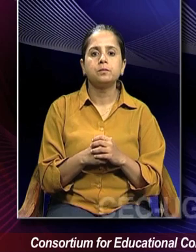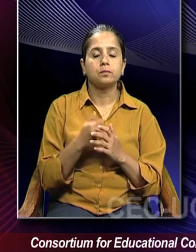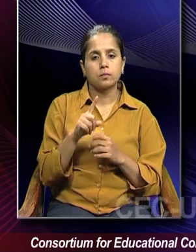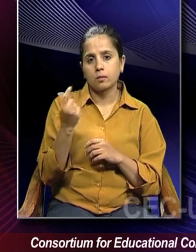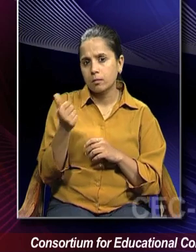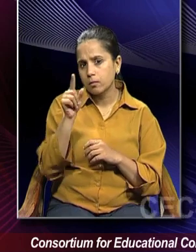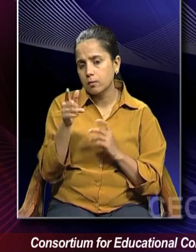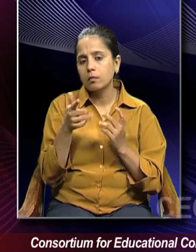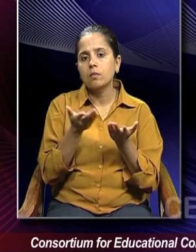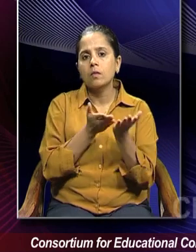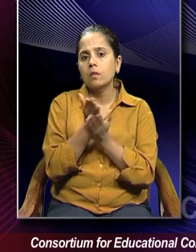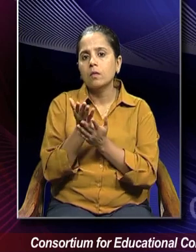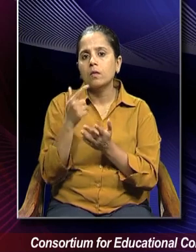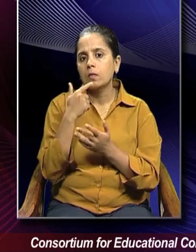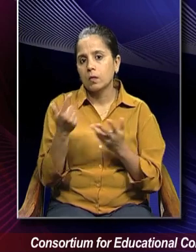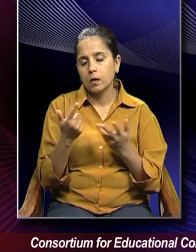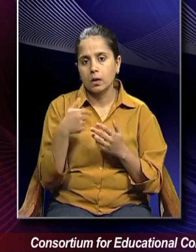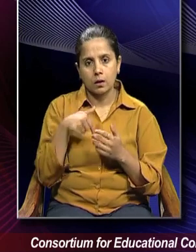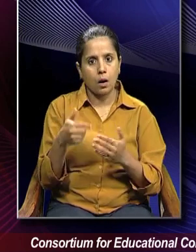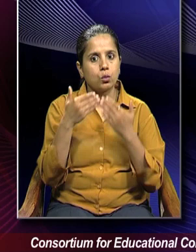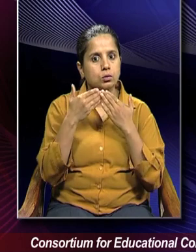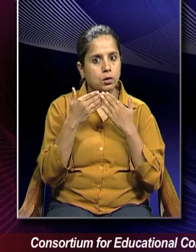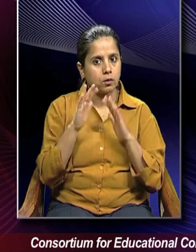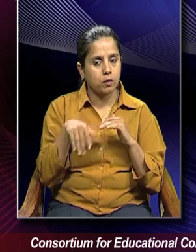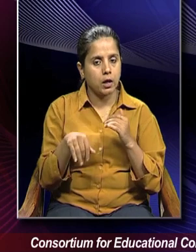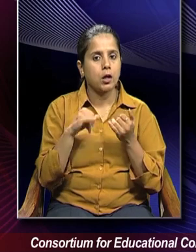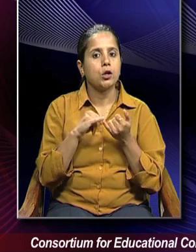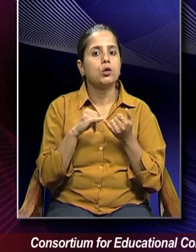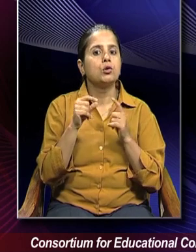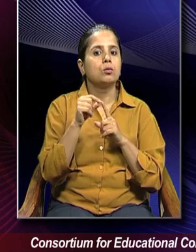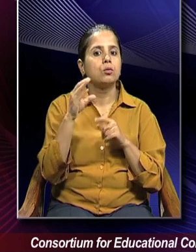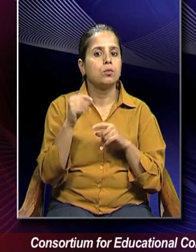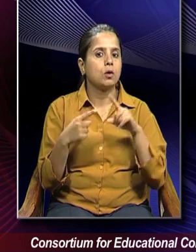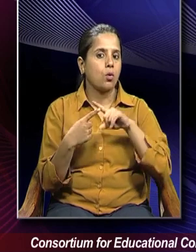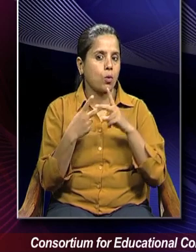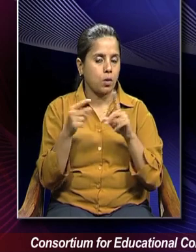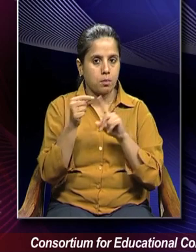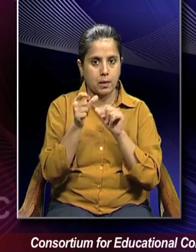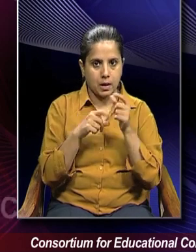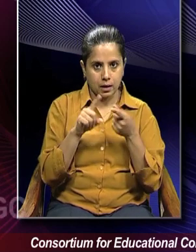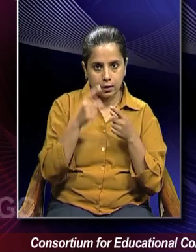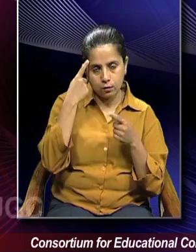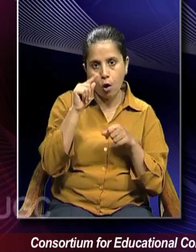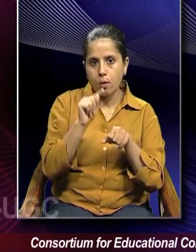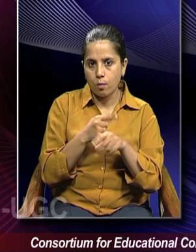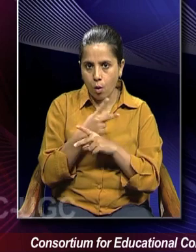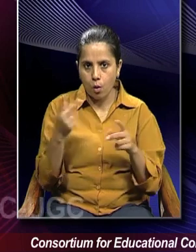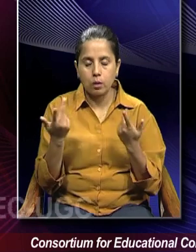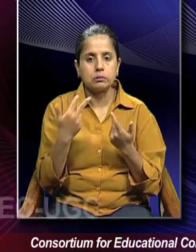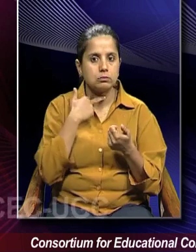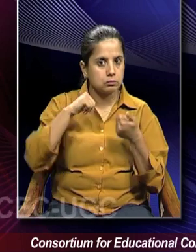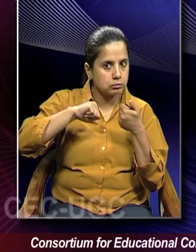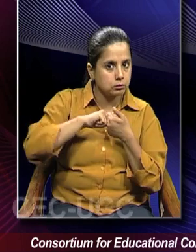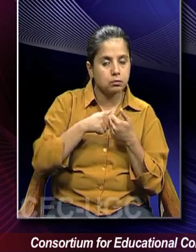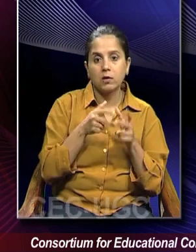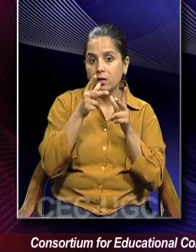Another technique was which we studied here, SWOT analysis, space and pace of opportunities and threats, where I told